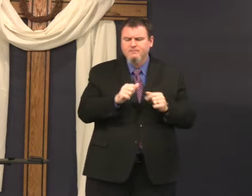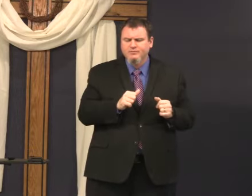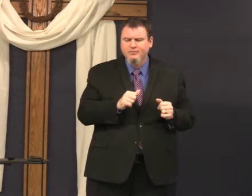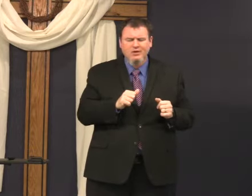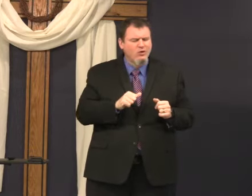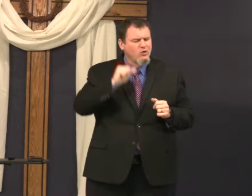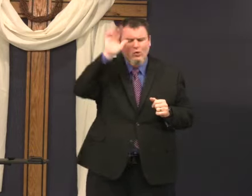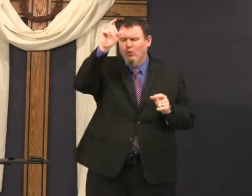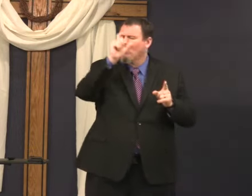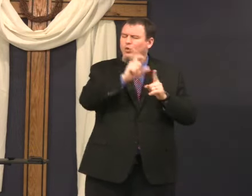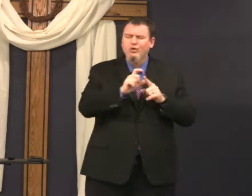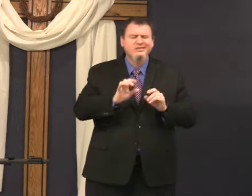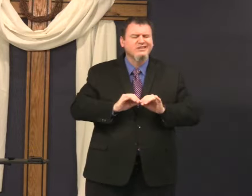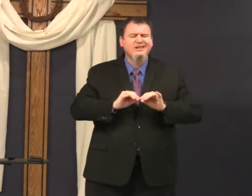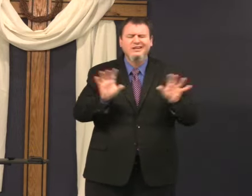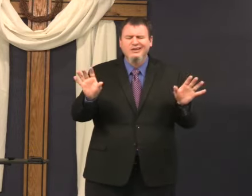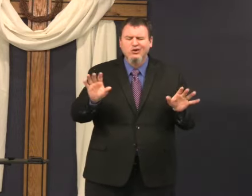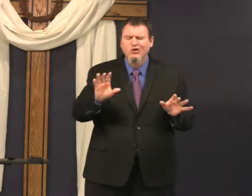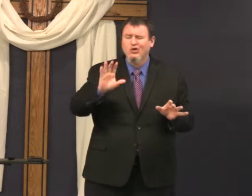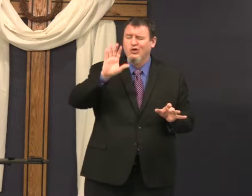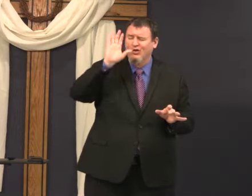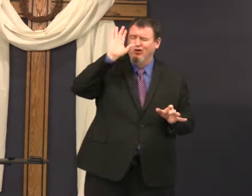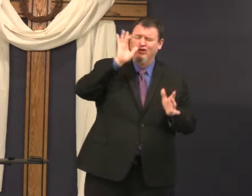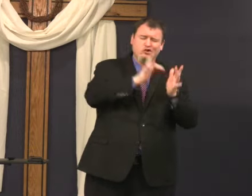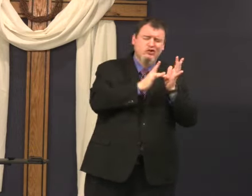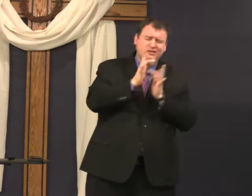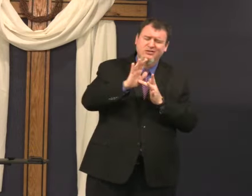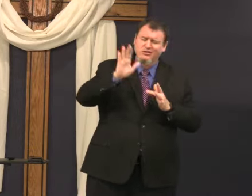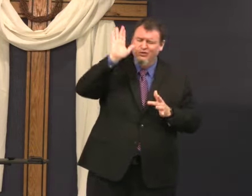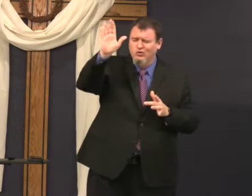for your word. Your word is clear.